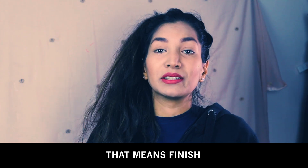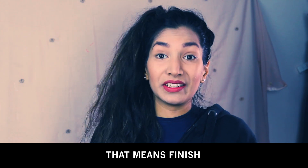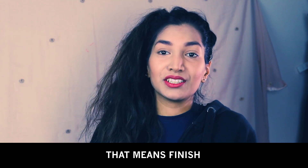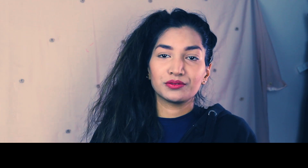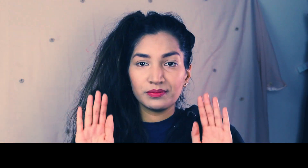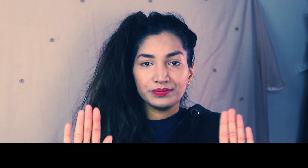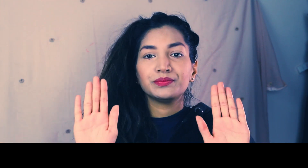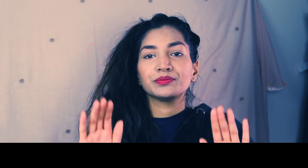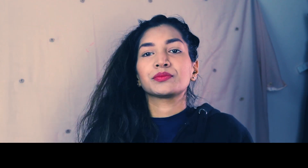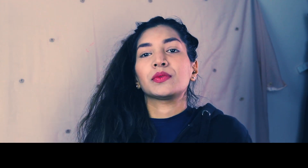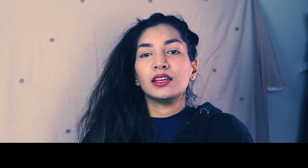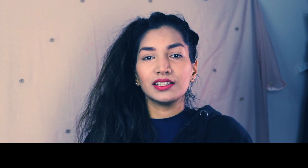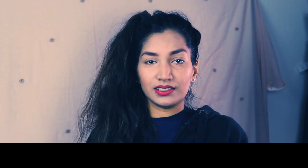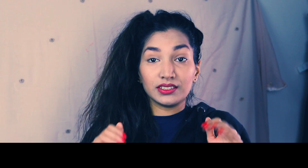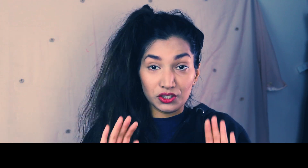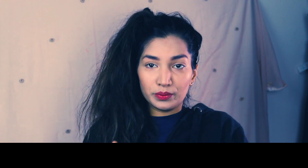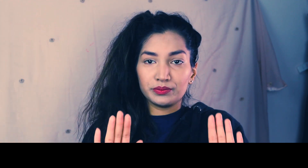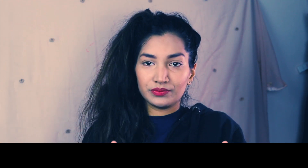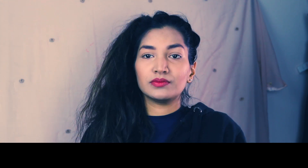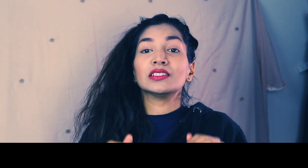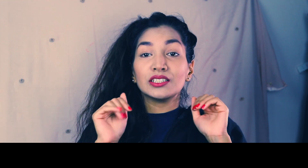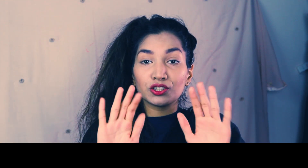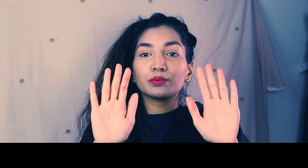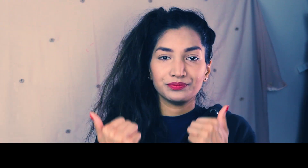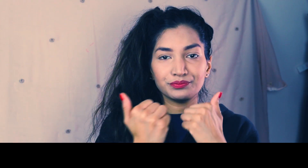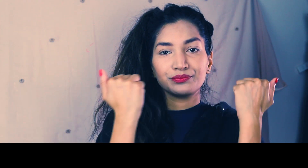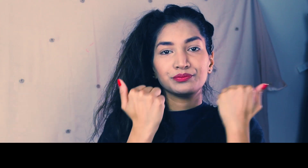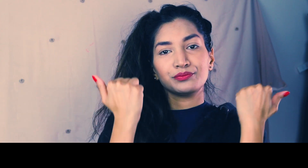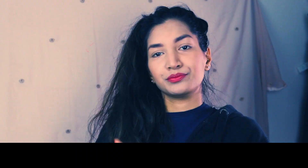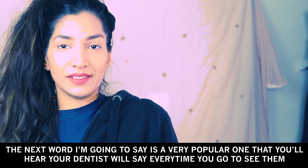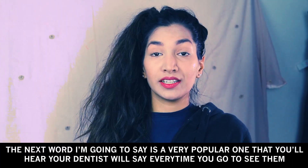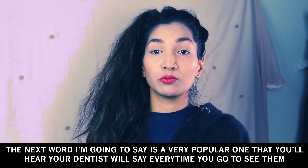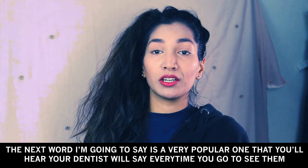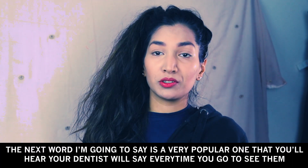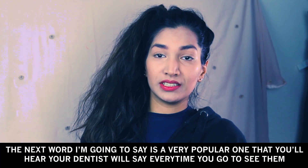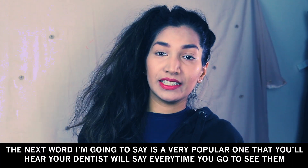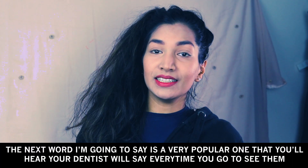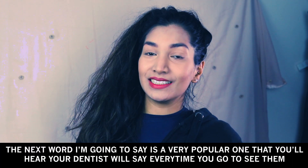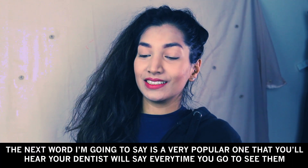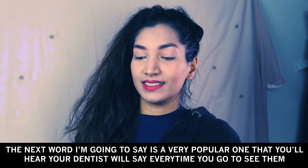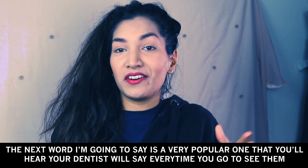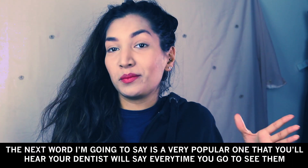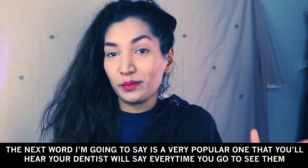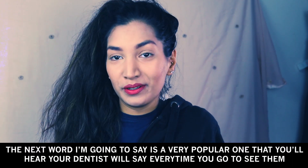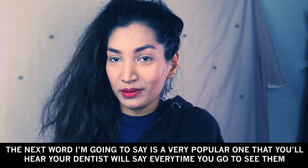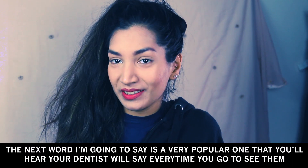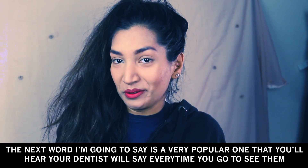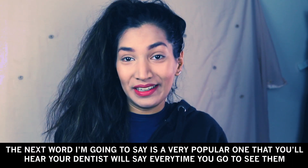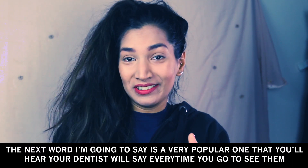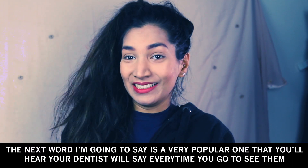means finish. Say stop. Stop. The next word I'm going to say is a very popular one. You'll hear